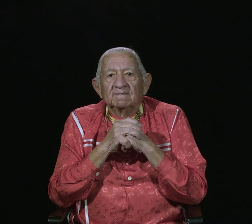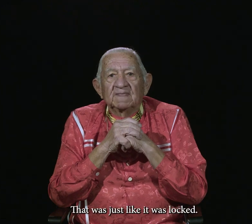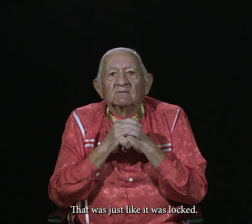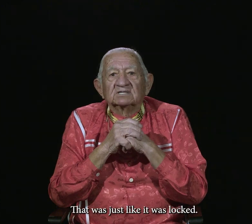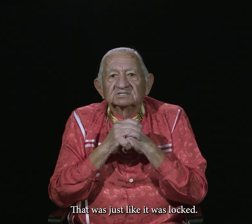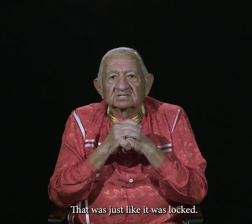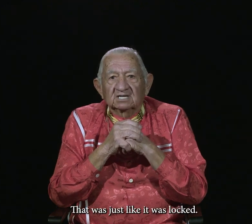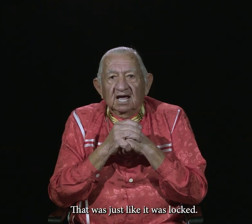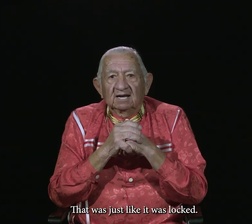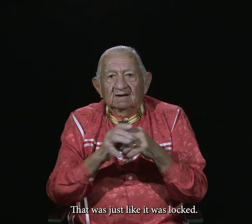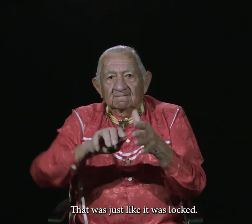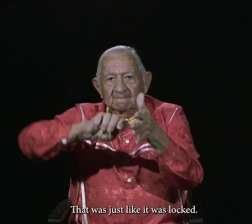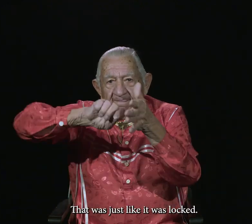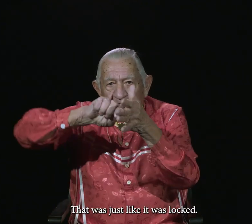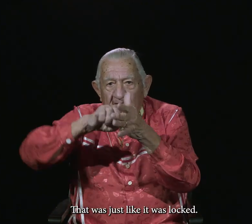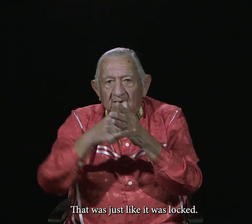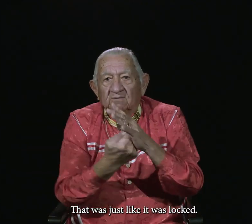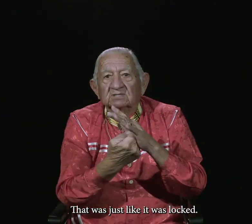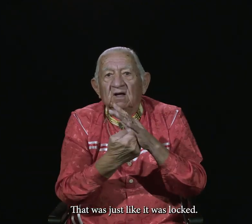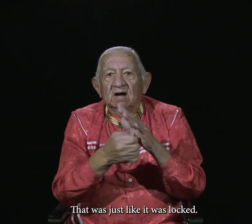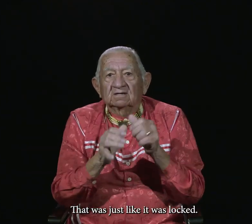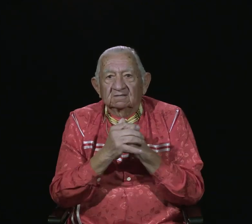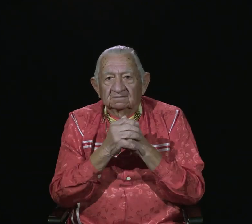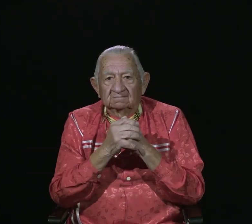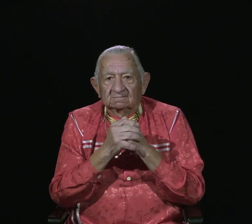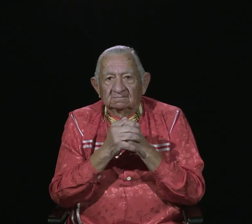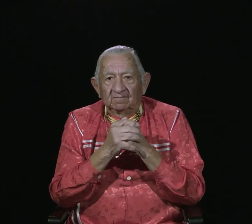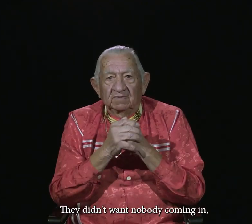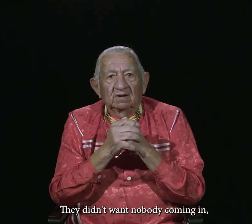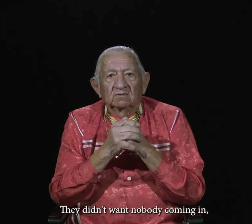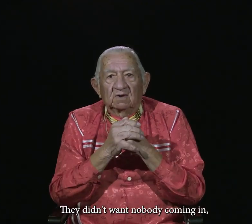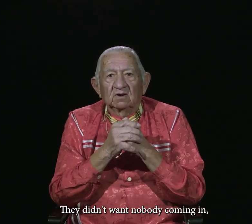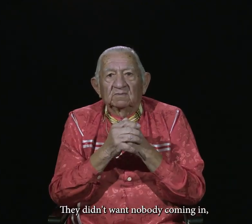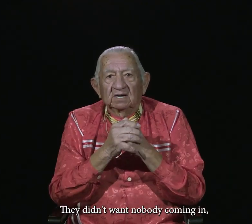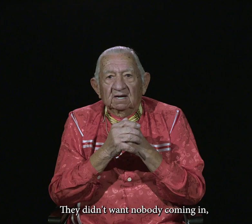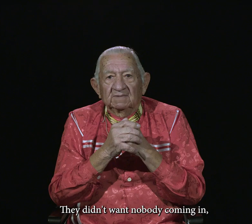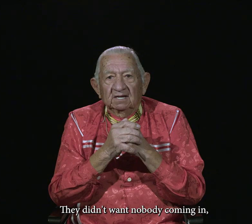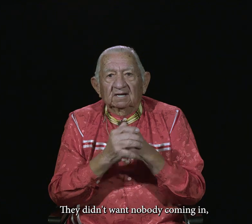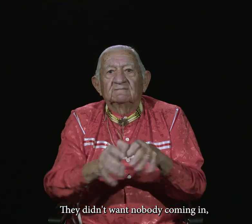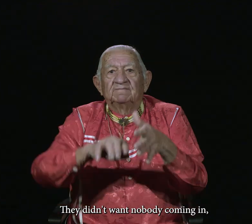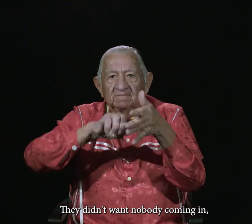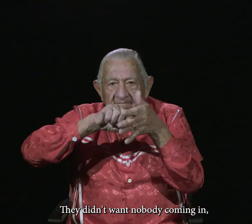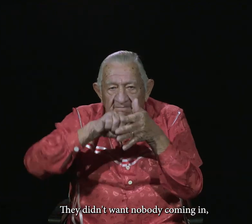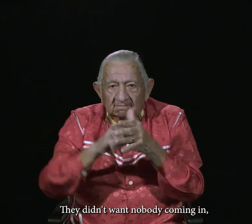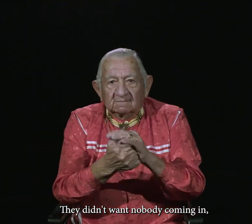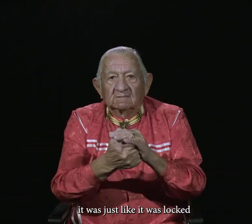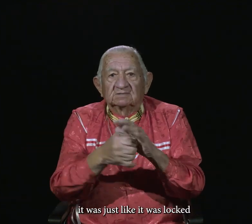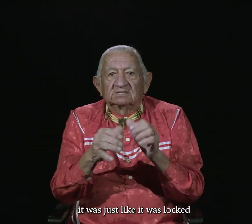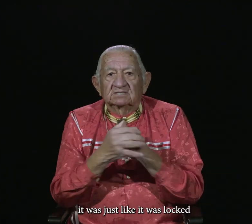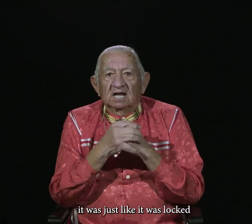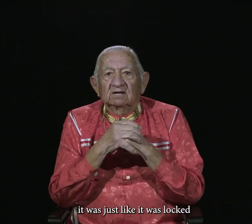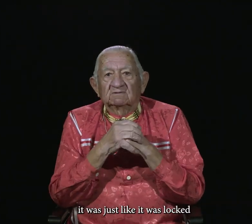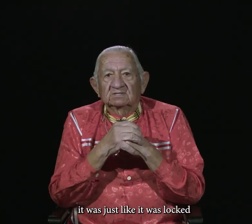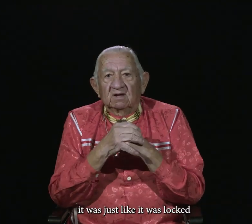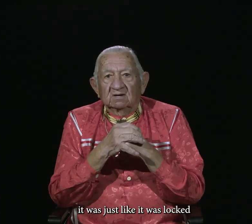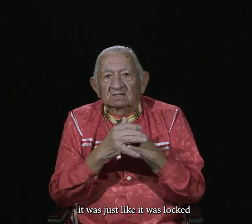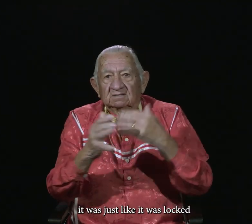That was just like it was locked. They didn't want nobody coming in. It was just like it was locked